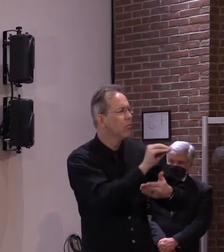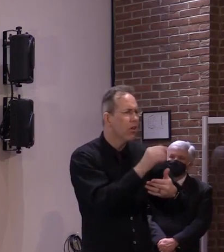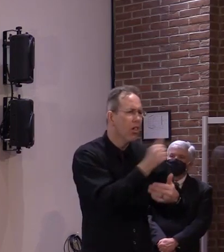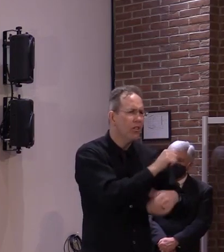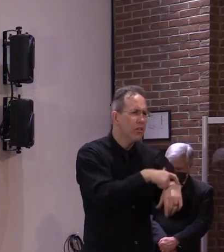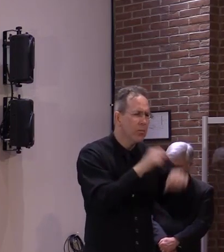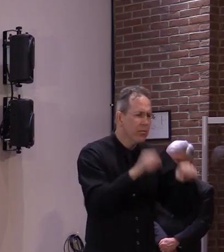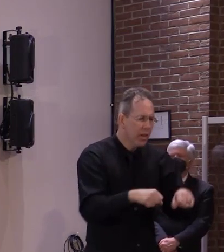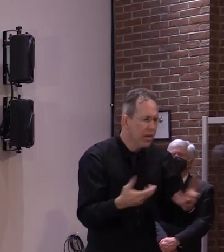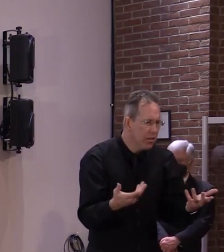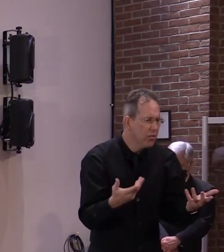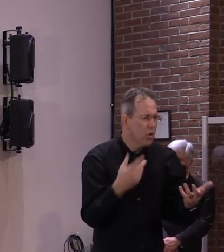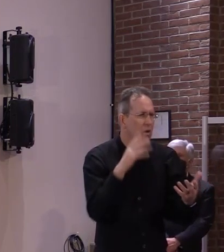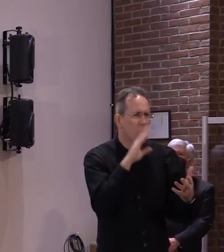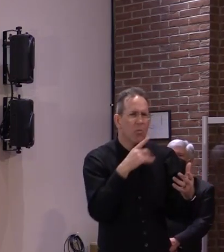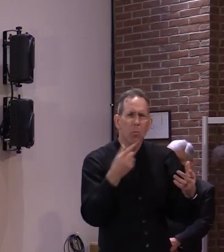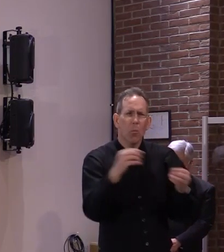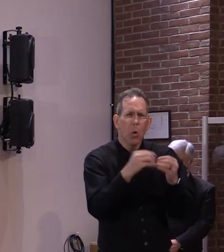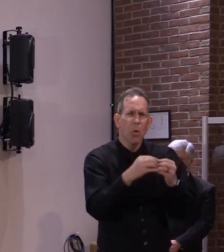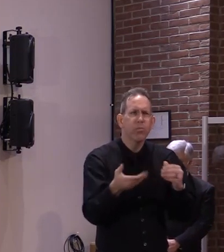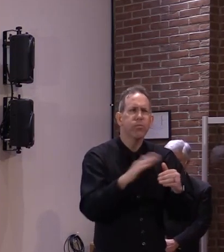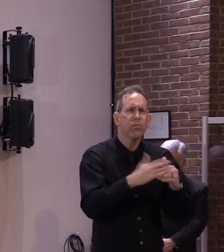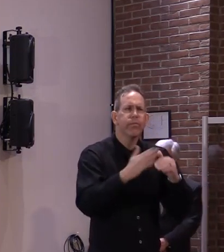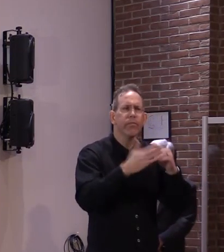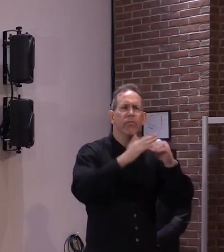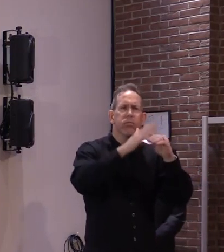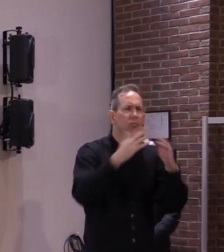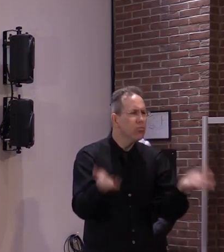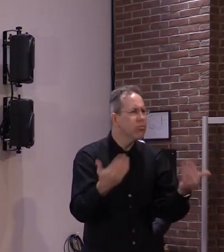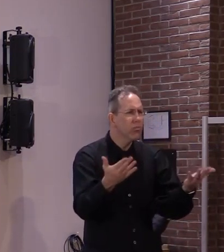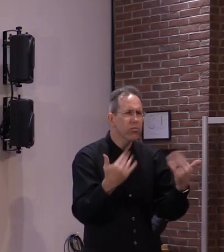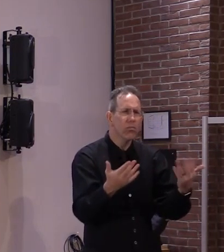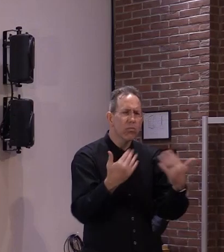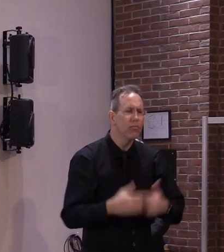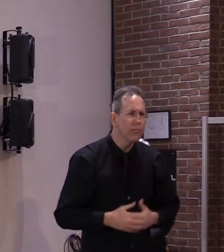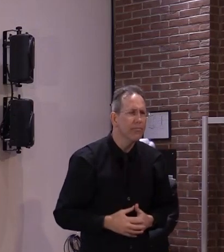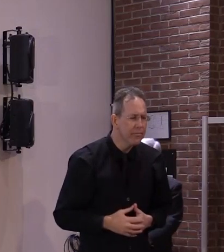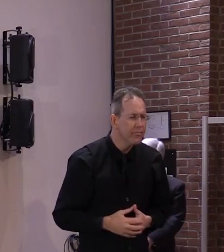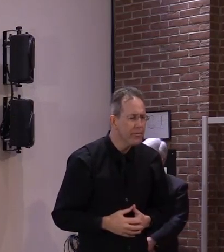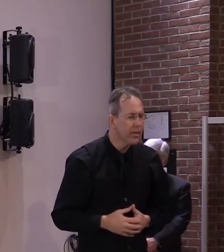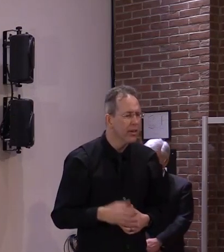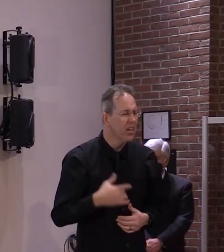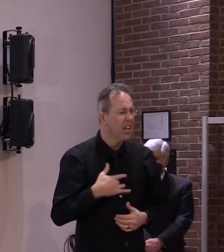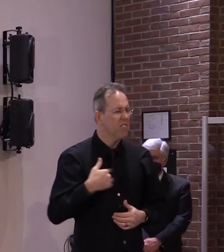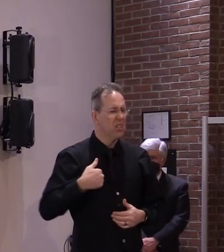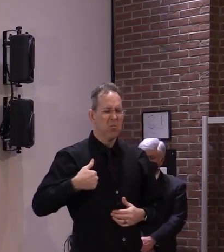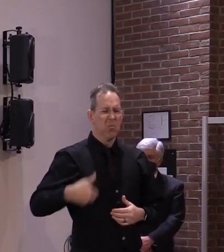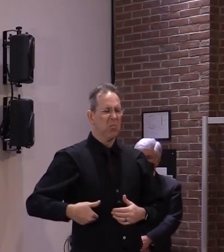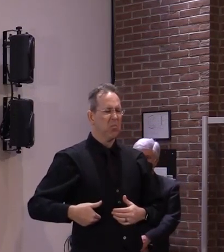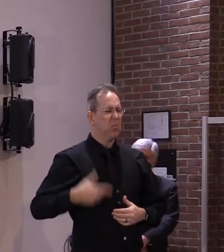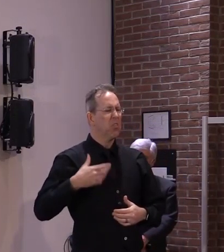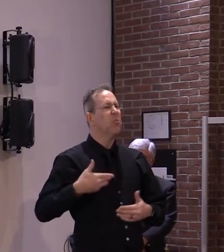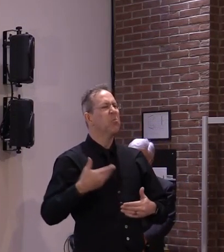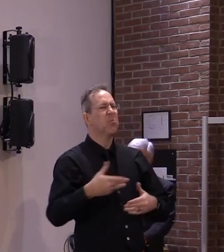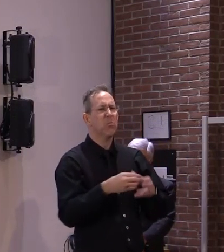I'm sure we can add appointments within, you know, we're going to get through this next band in about 3 weeks. So